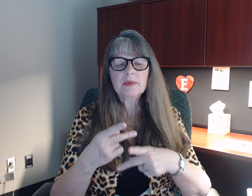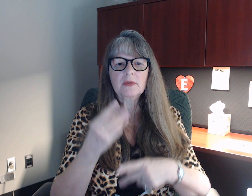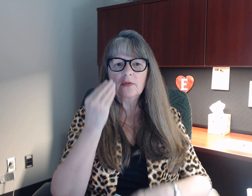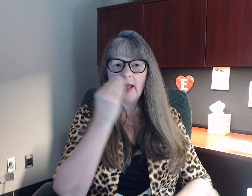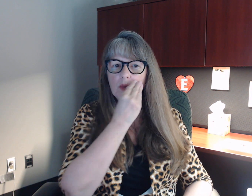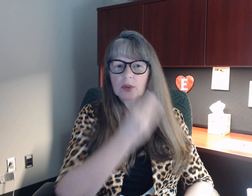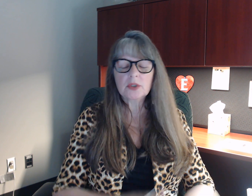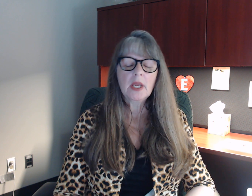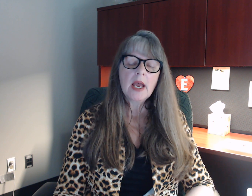of flowers.